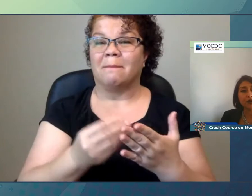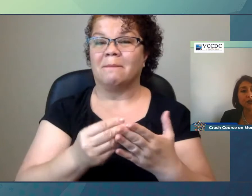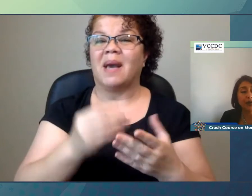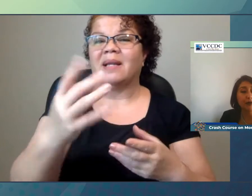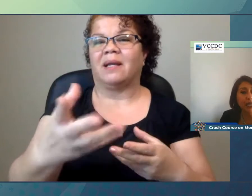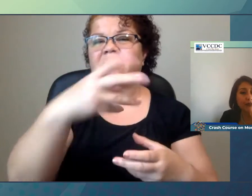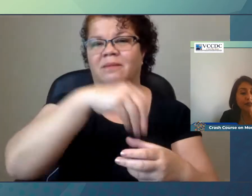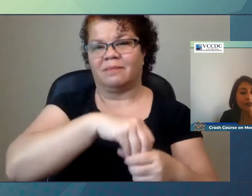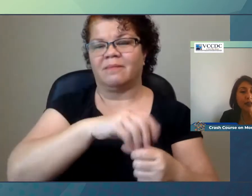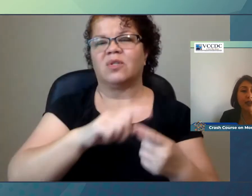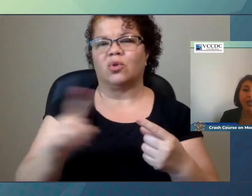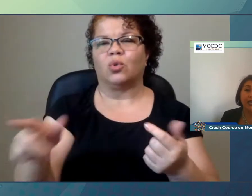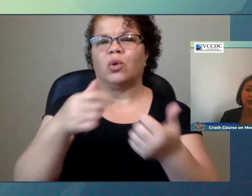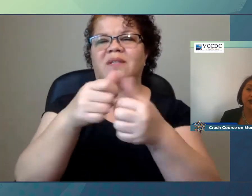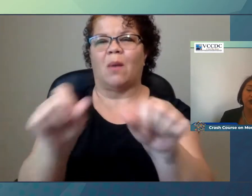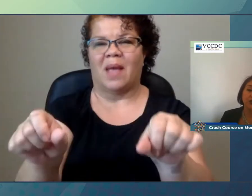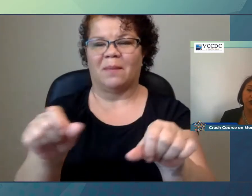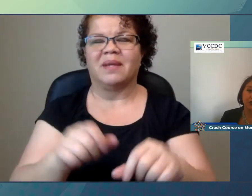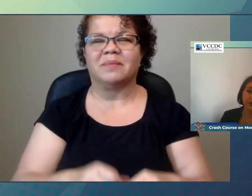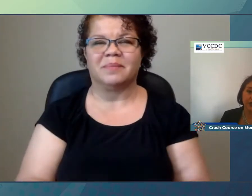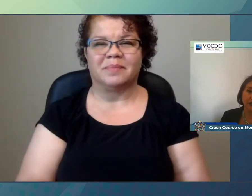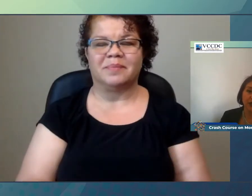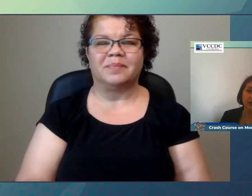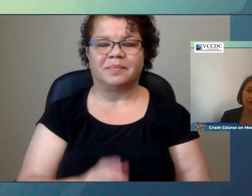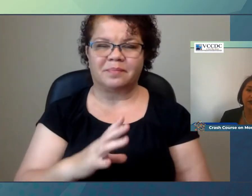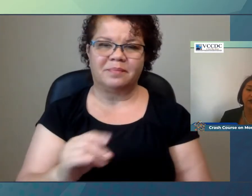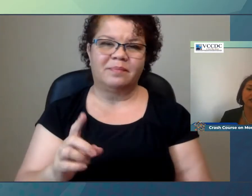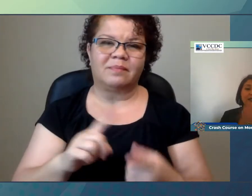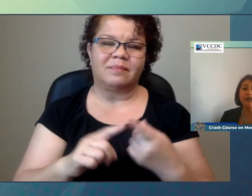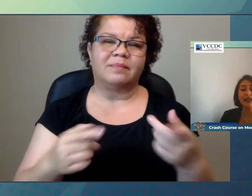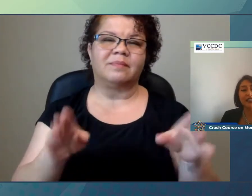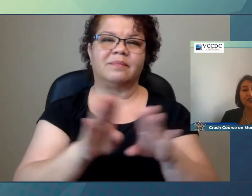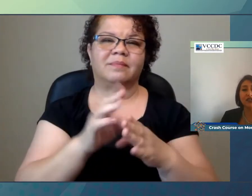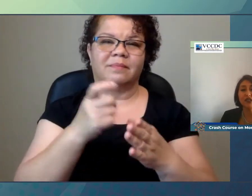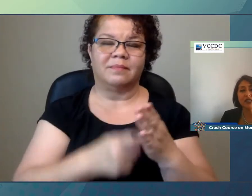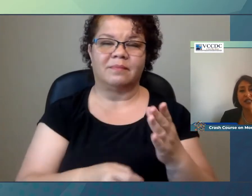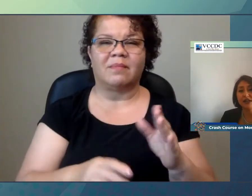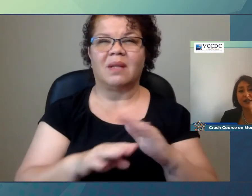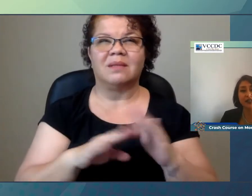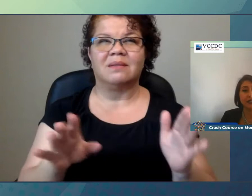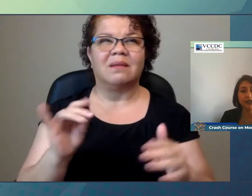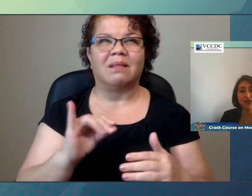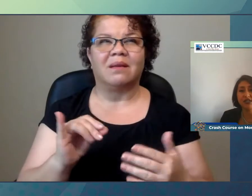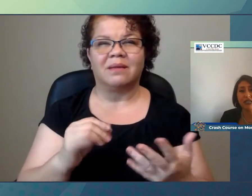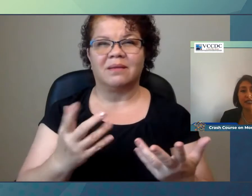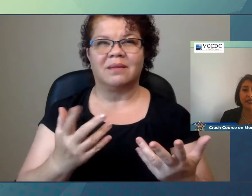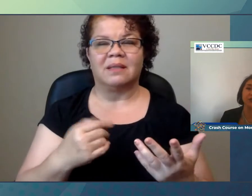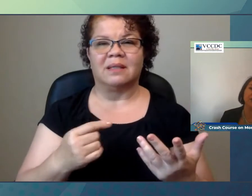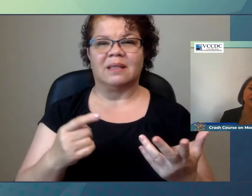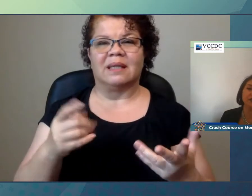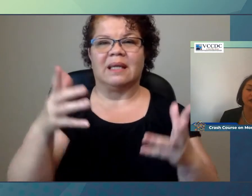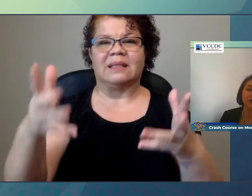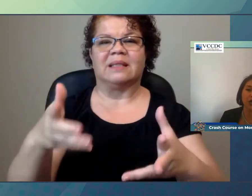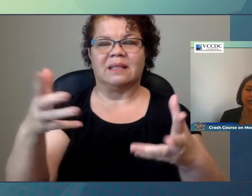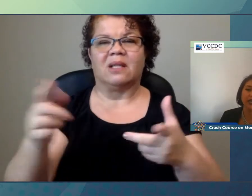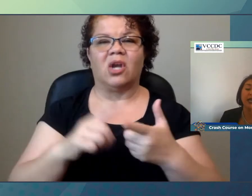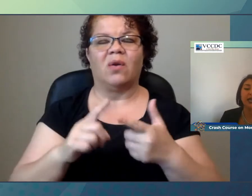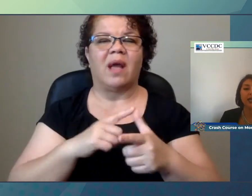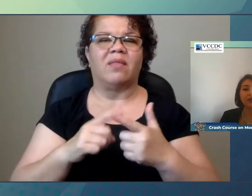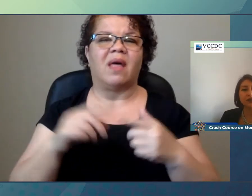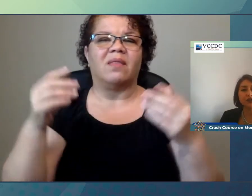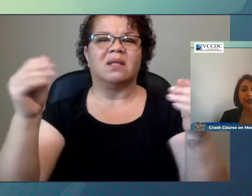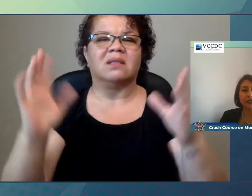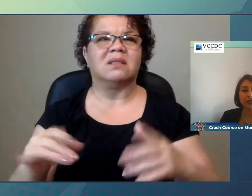directly towards your down payment and it goes towards your closing costs. So it's not like it just sits there and the seller just takes it and puts it in their